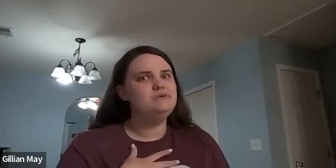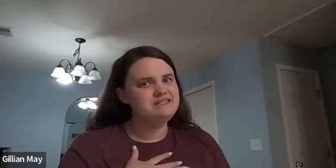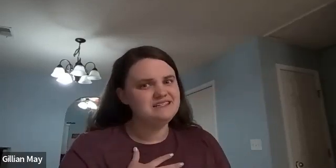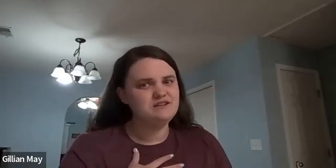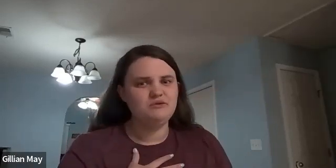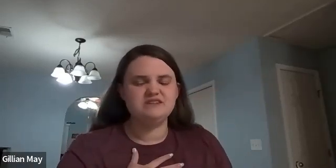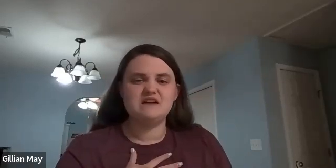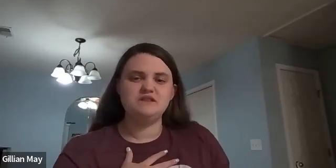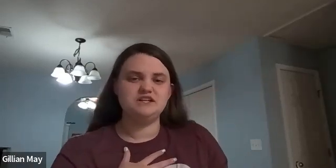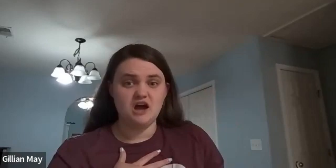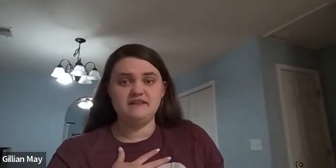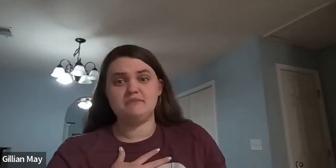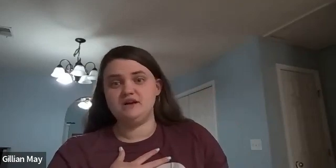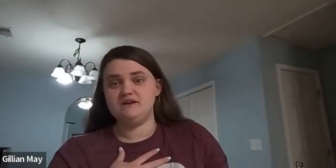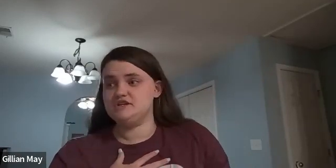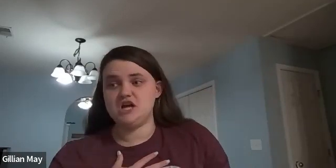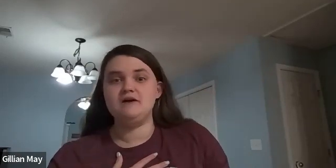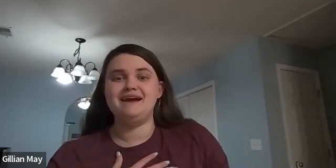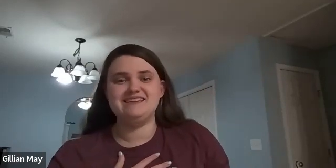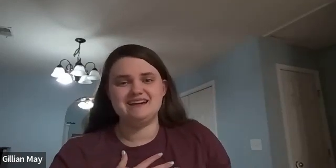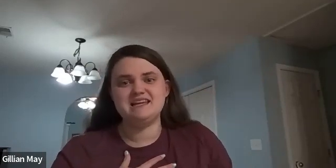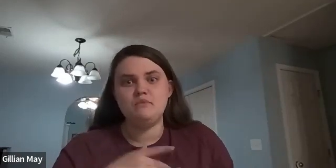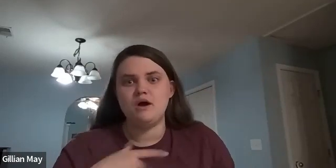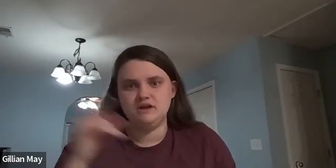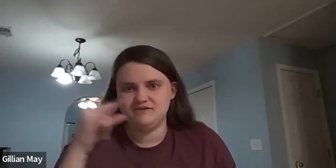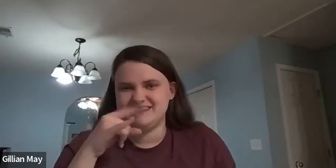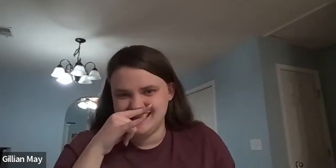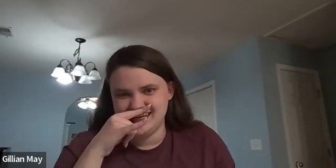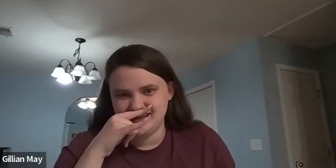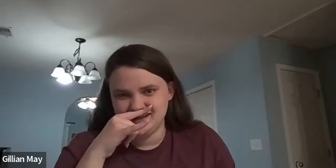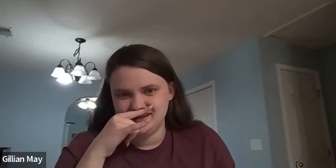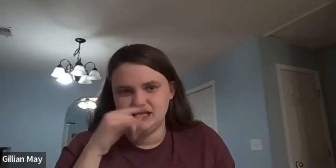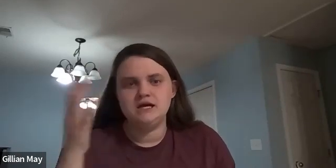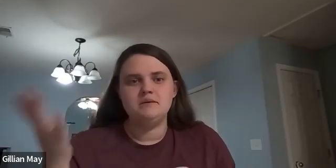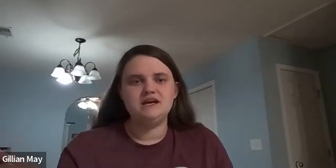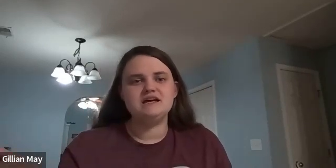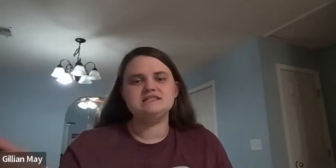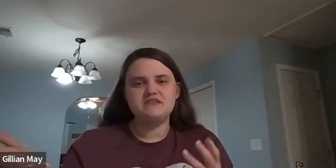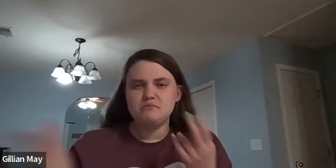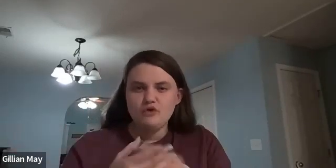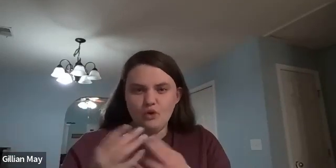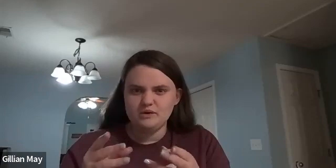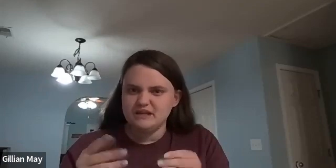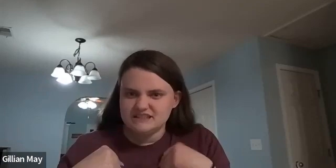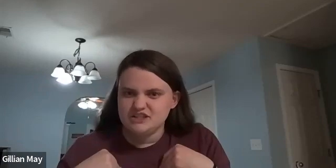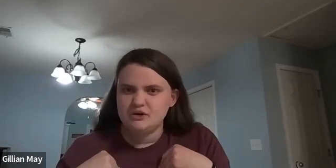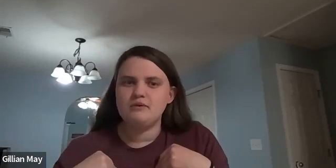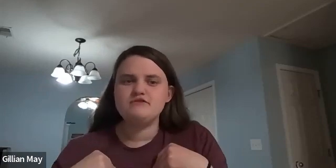always tend to like with the sign for like child, like I'm looking for this child. I say more I'm looking for this kid. Because I think both would be, both would